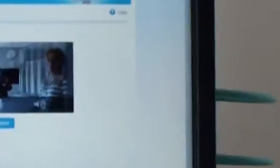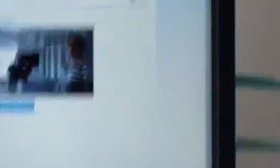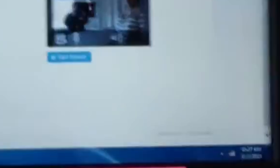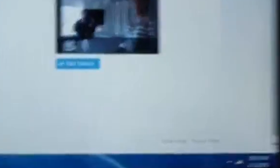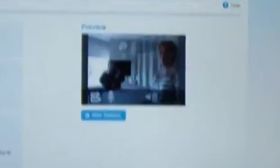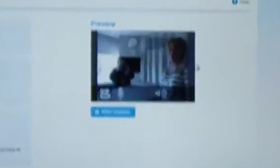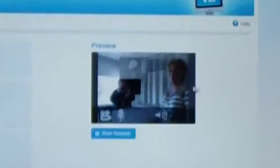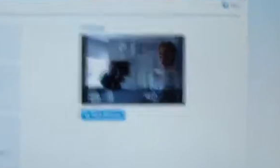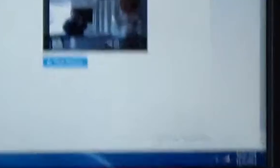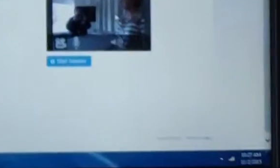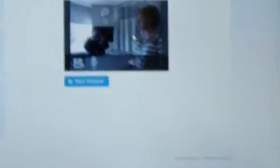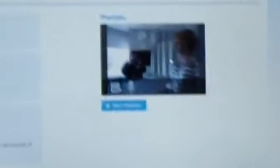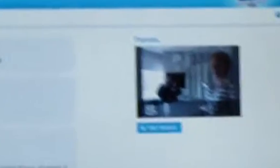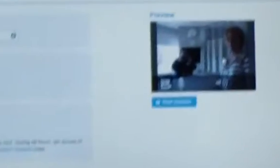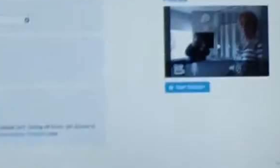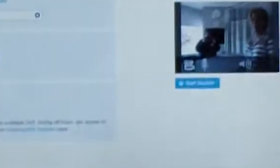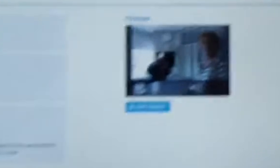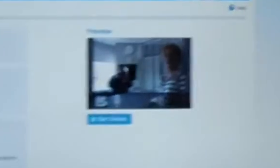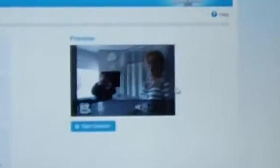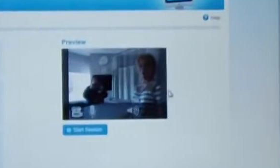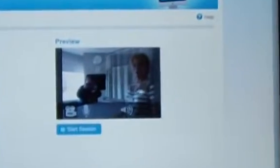Immediately you'll see a preview of you,